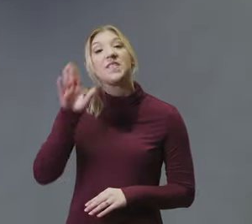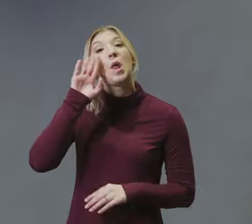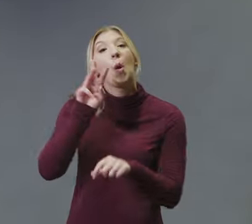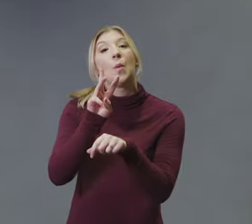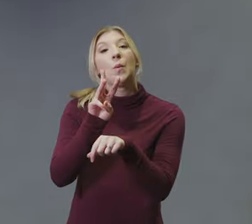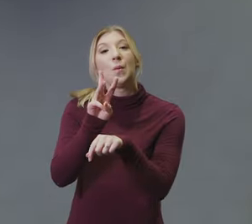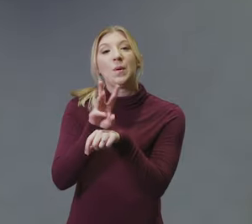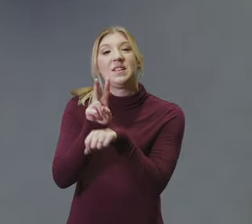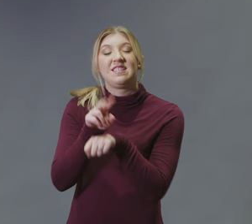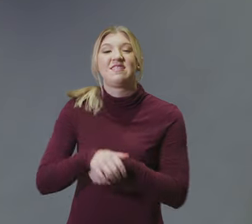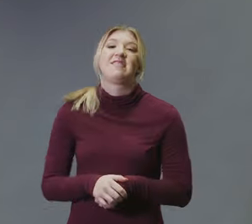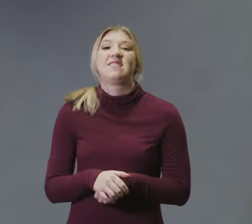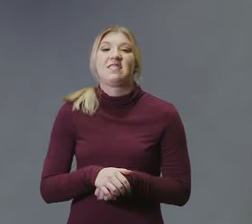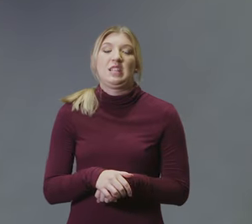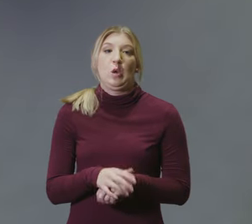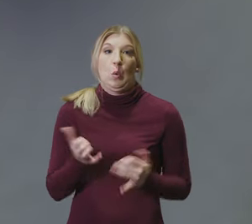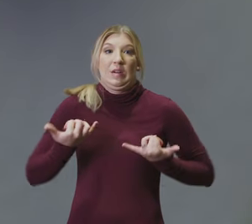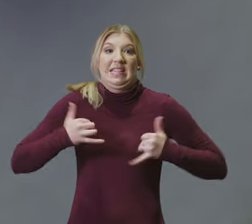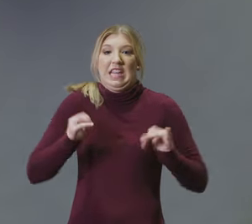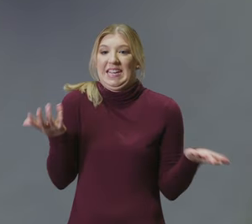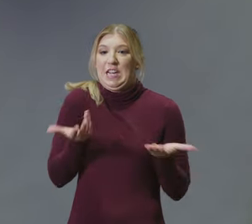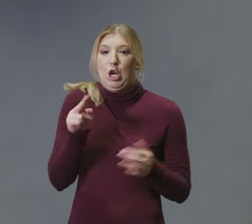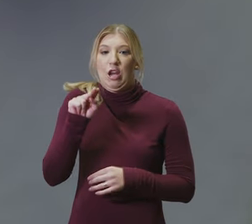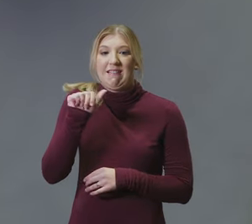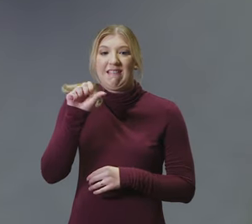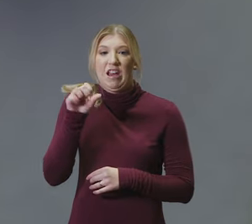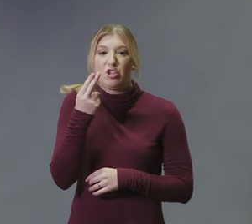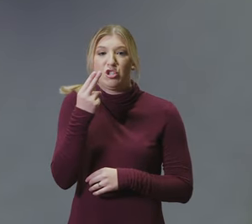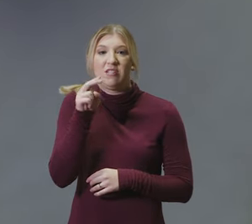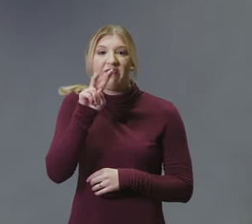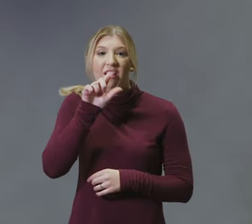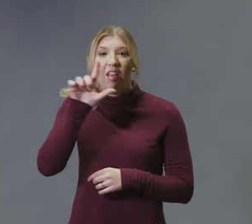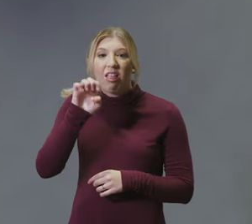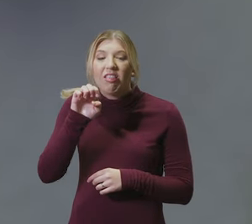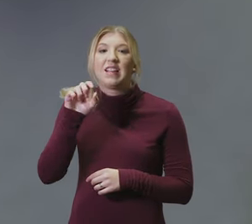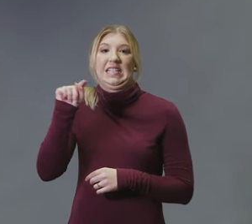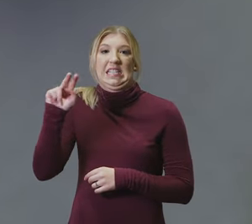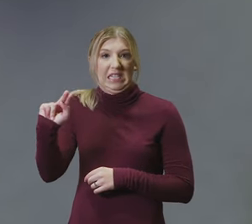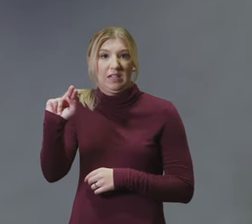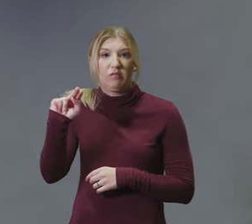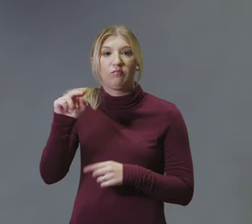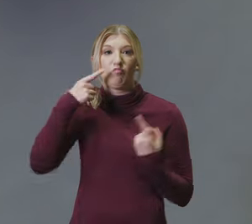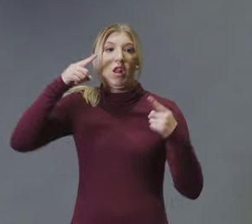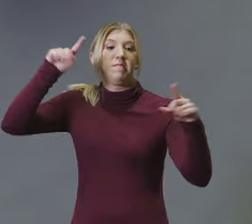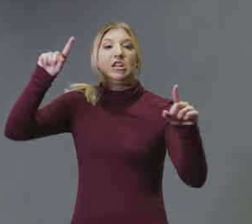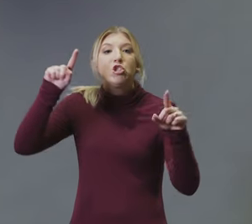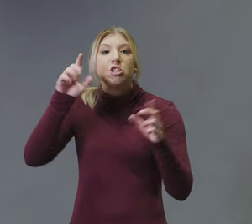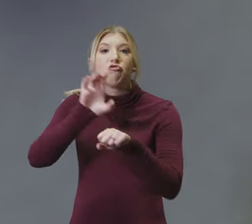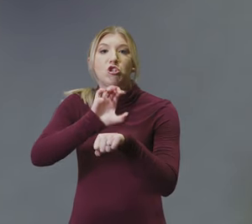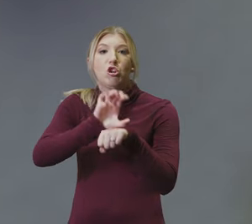Well, hello, Woodman. We are still in Nashville, Tennessee, here at Proclamation Church, a church that